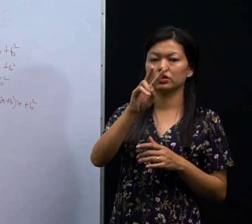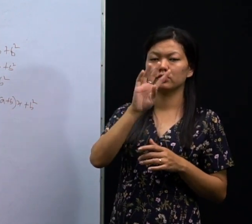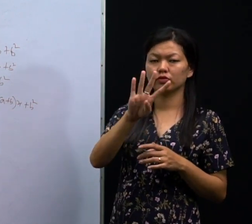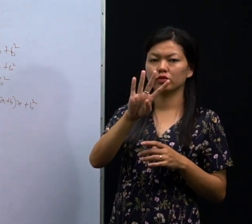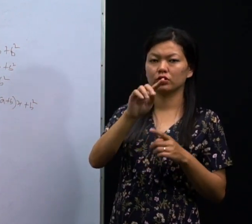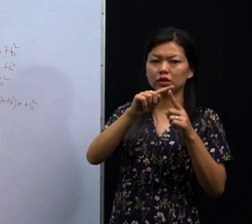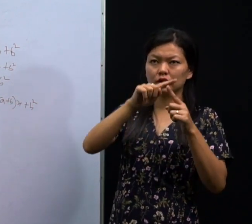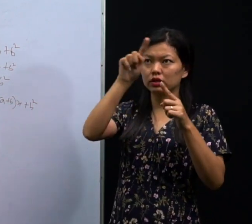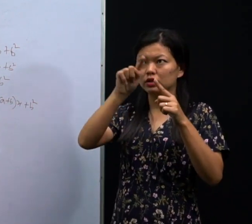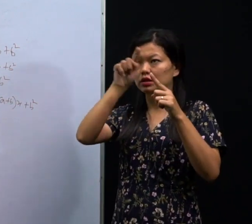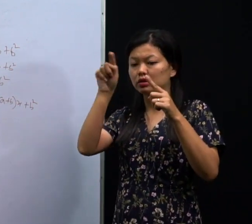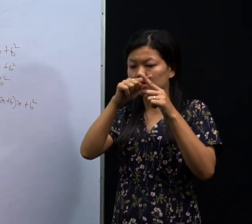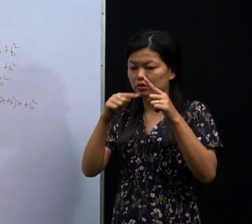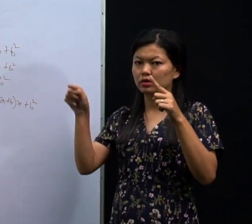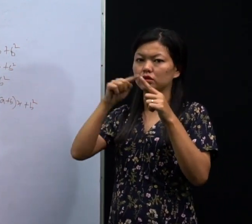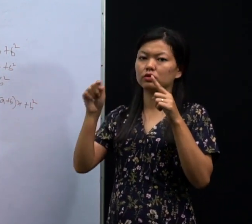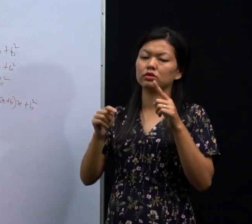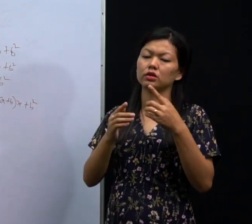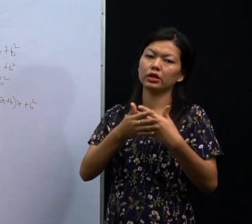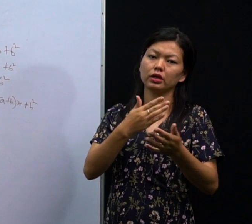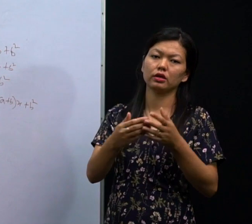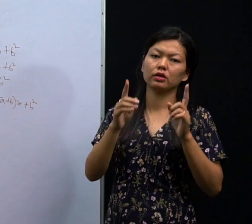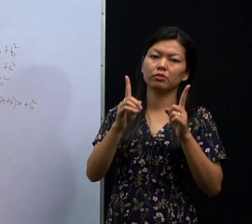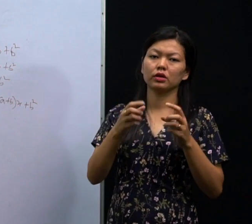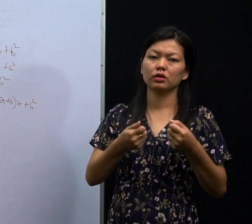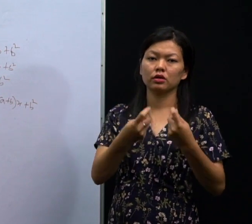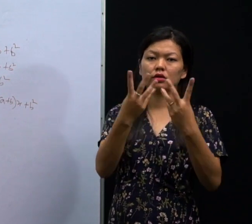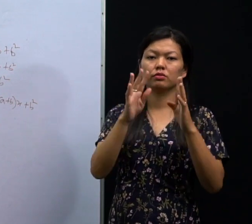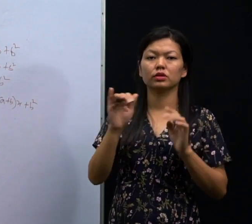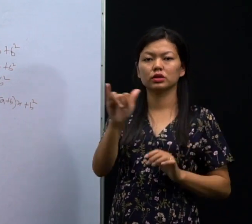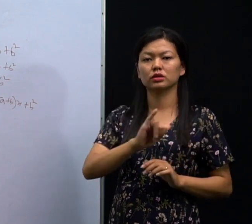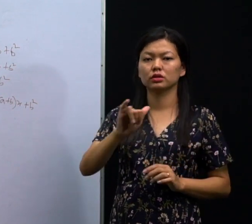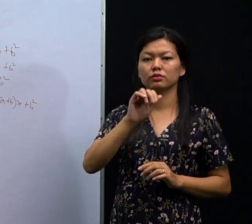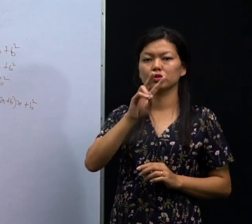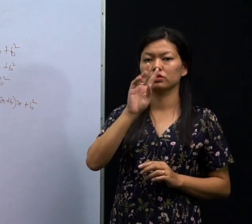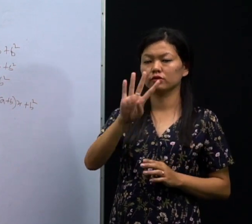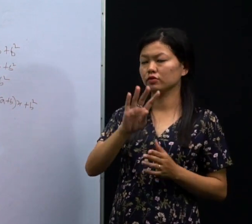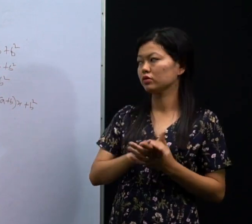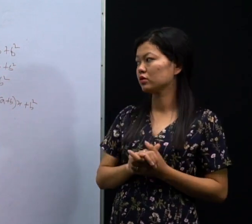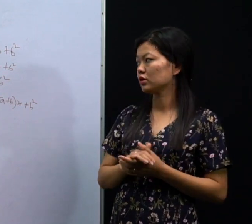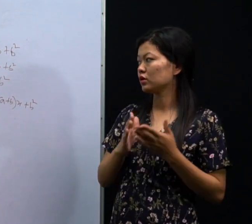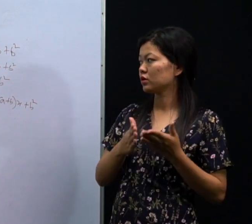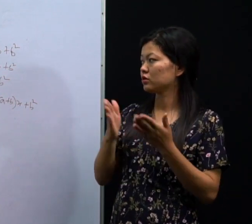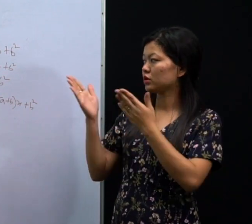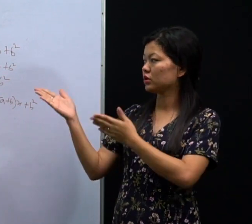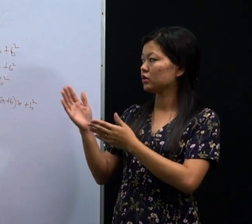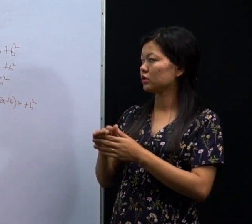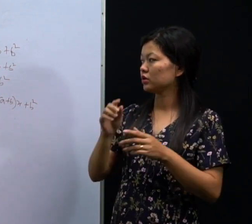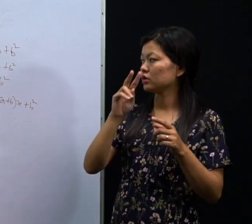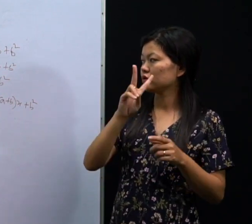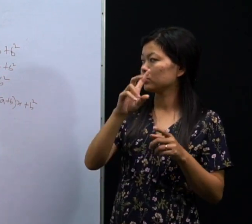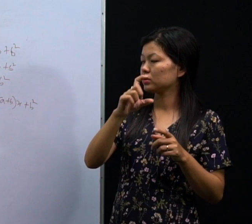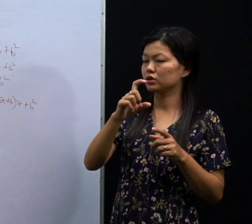matter. Okay. So that's why I'm multiplying here. 2 into C, 2C and A plus B is there as it